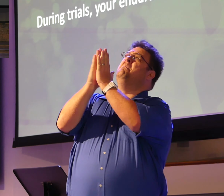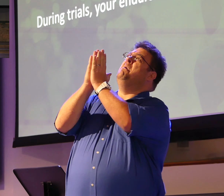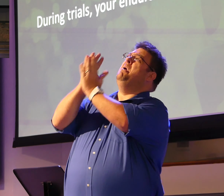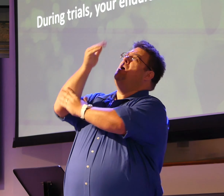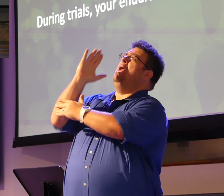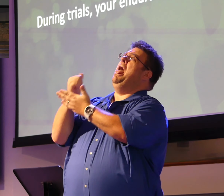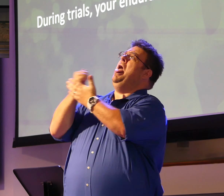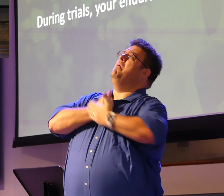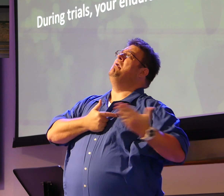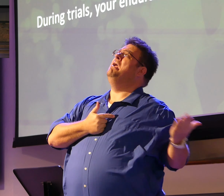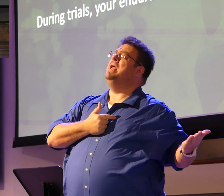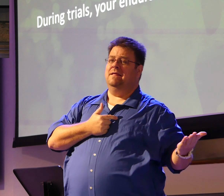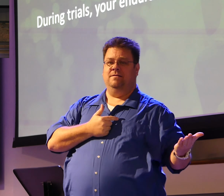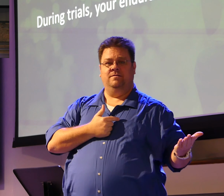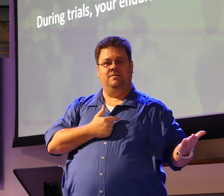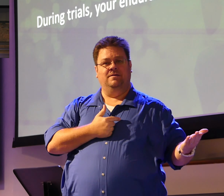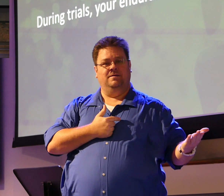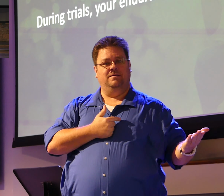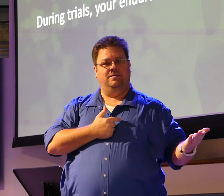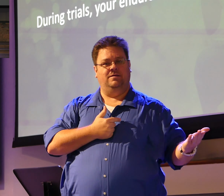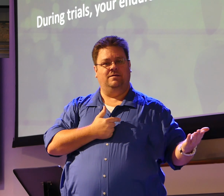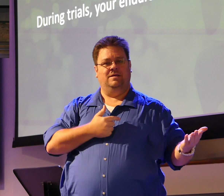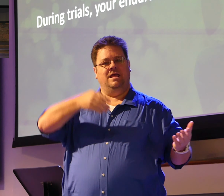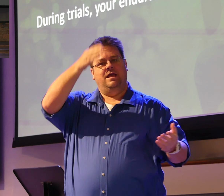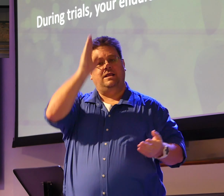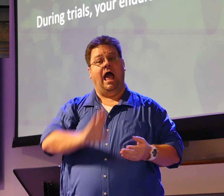believers we pray god help